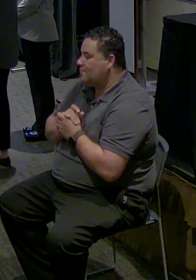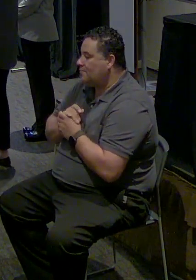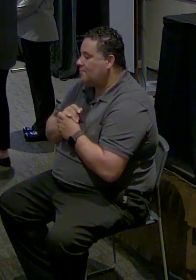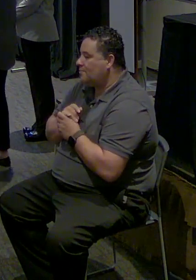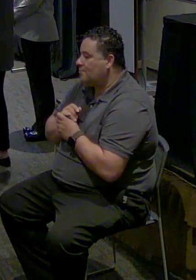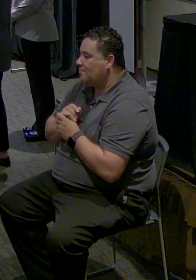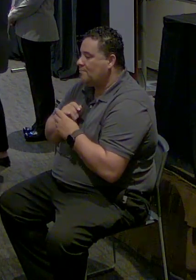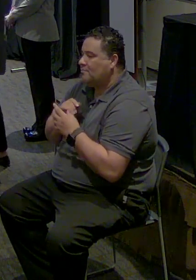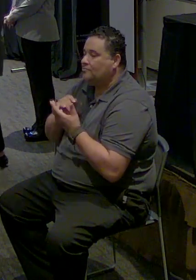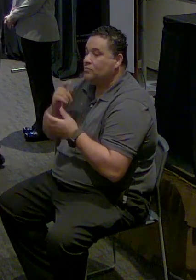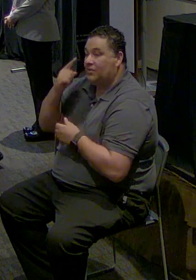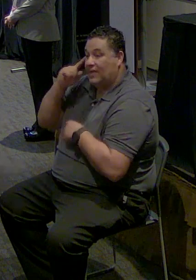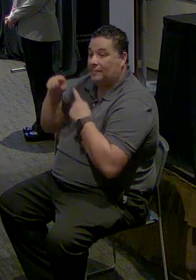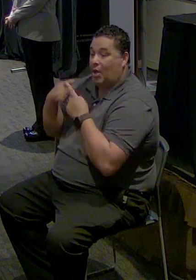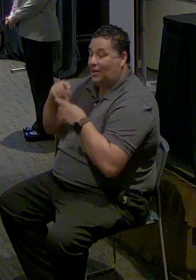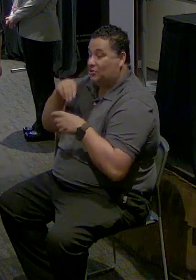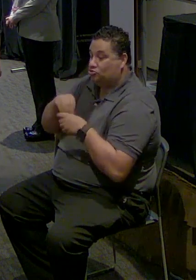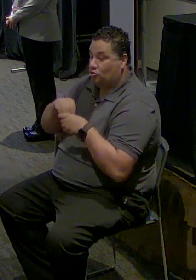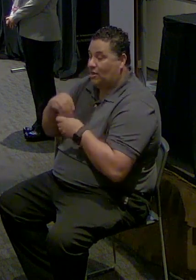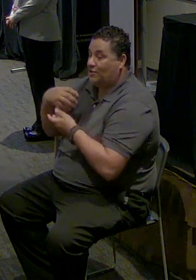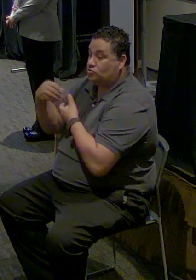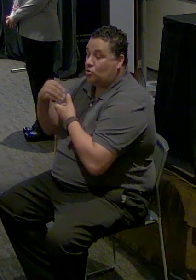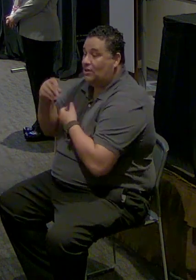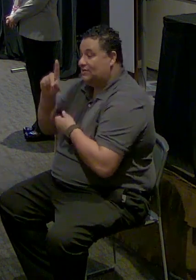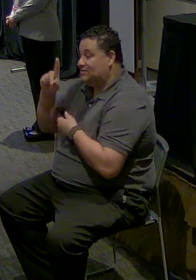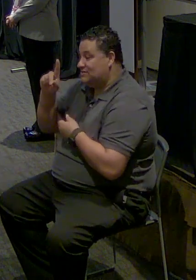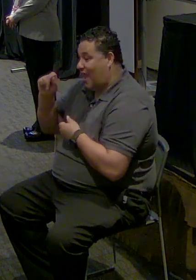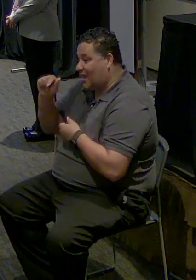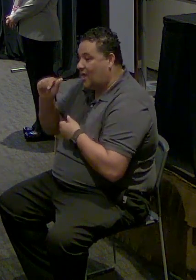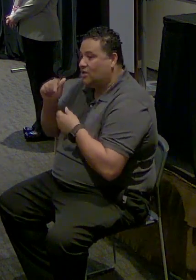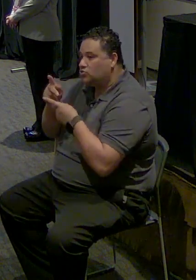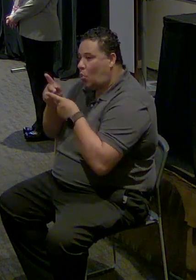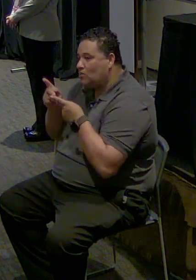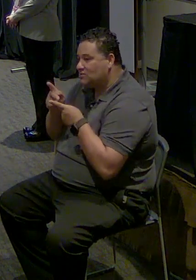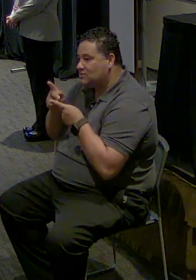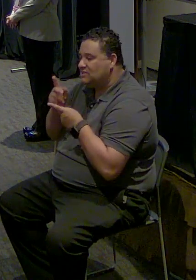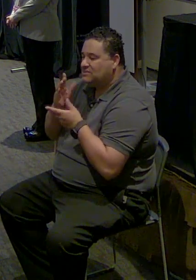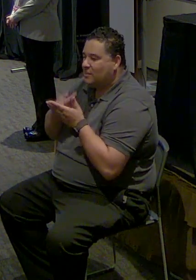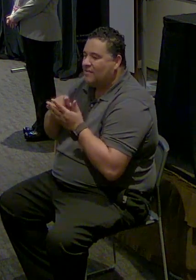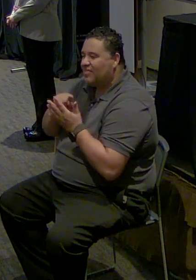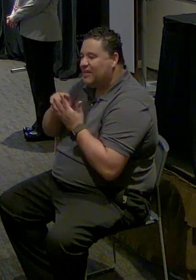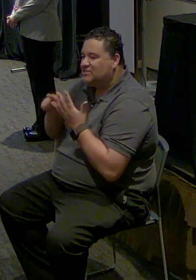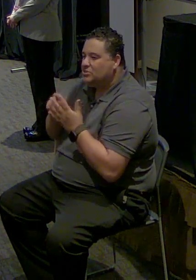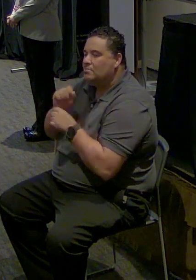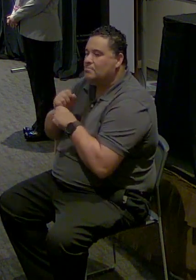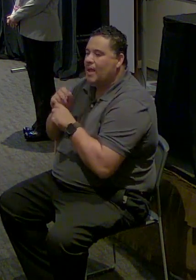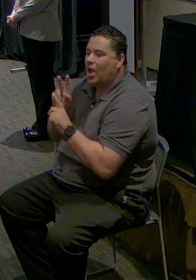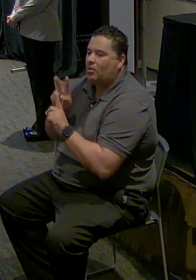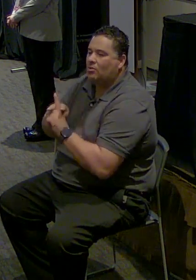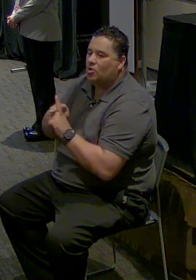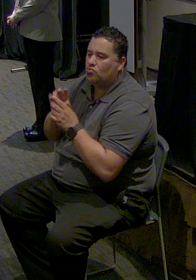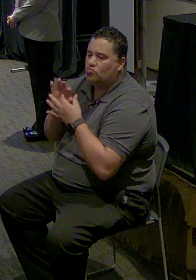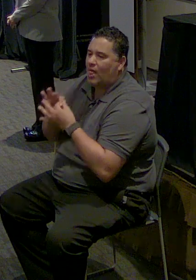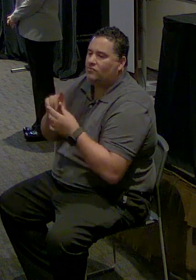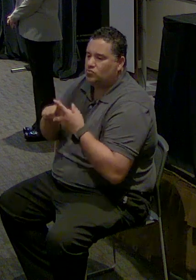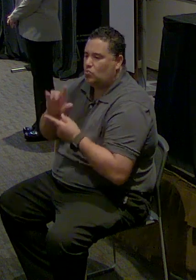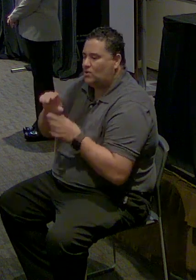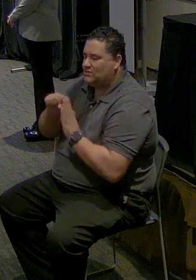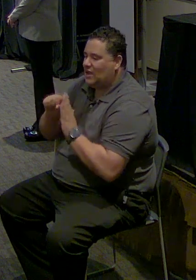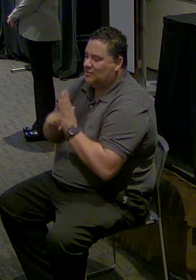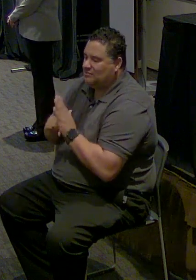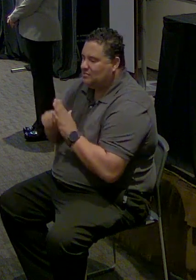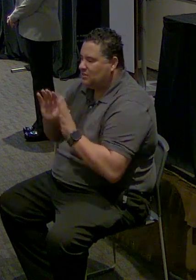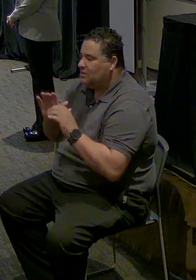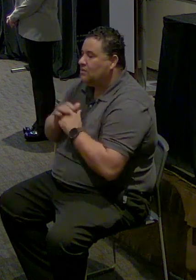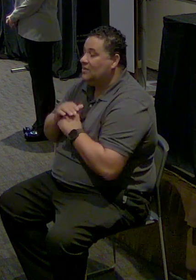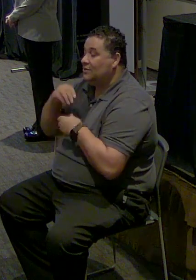So when we think about internal and external data sources, and of course some of this you would make relative to your state, internally